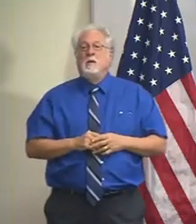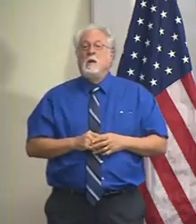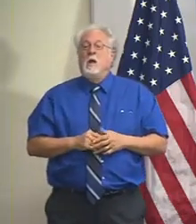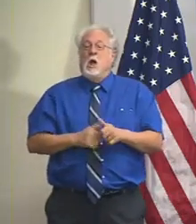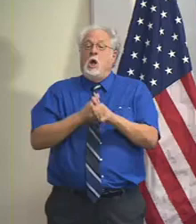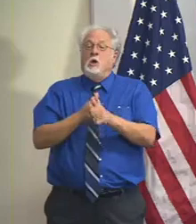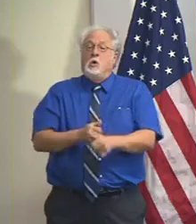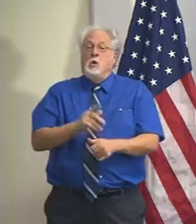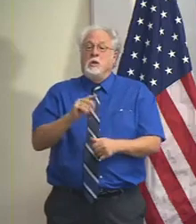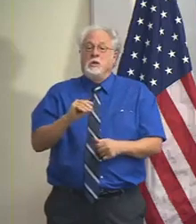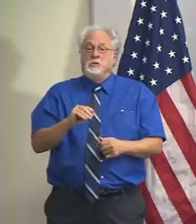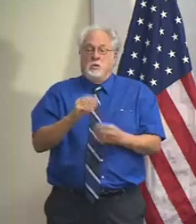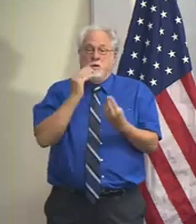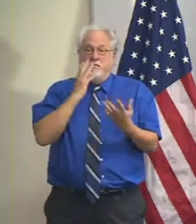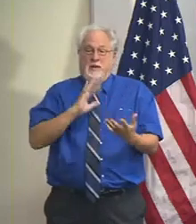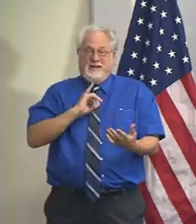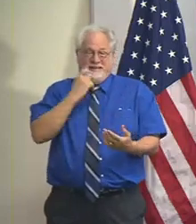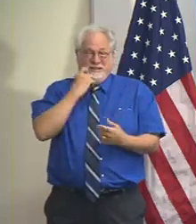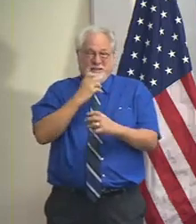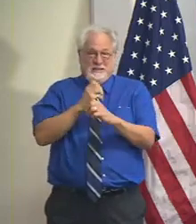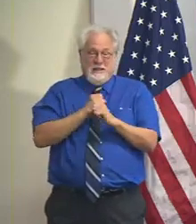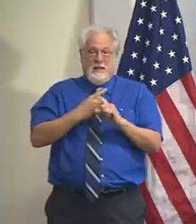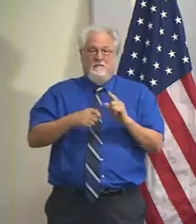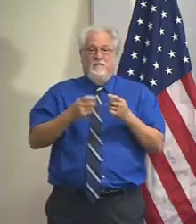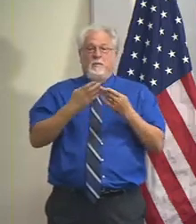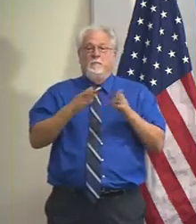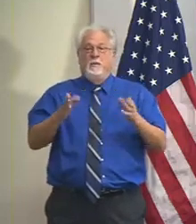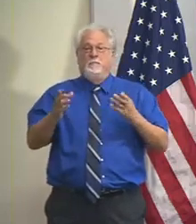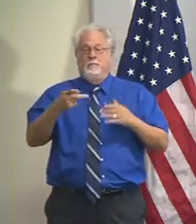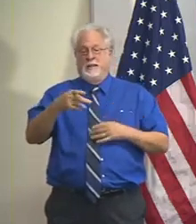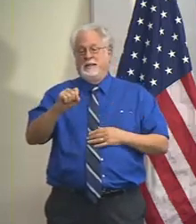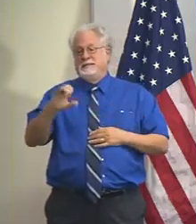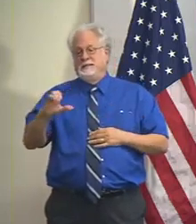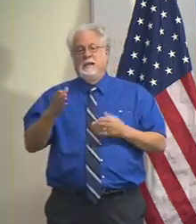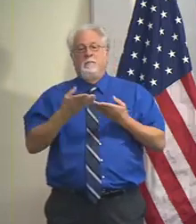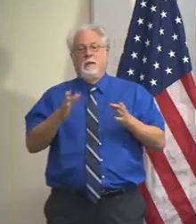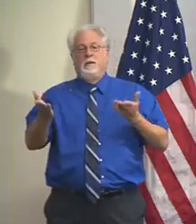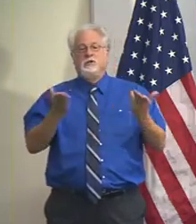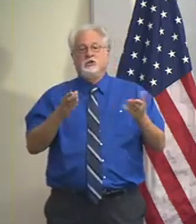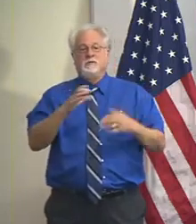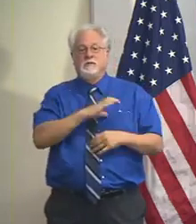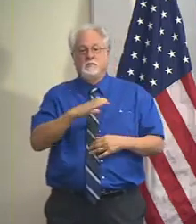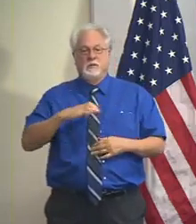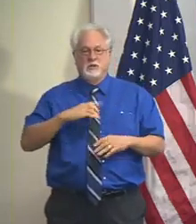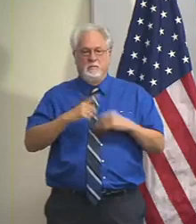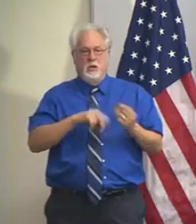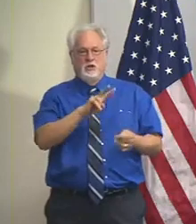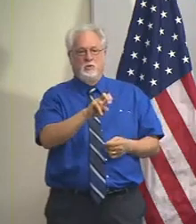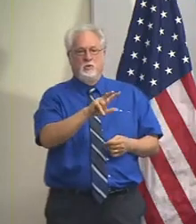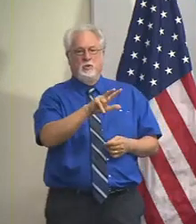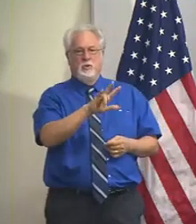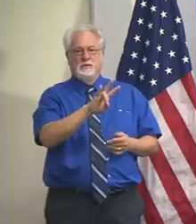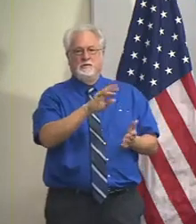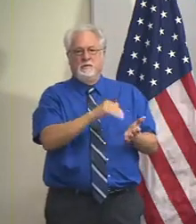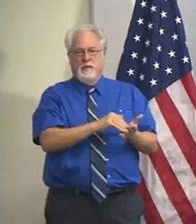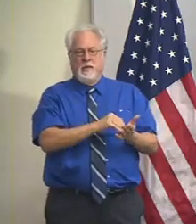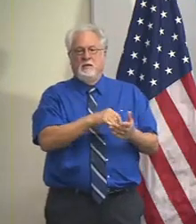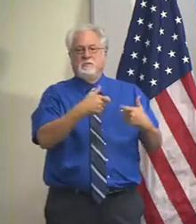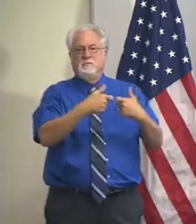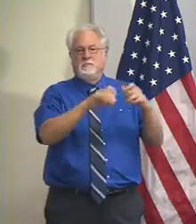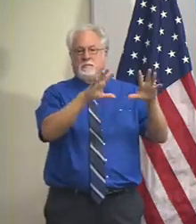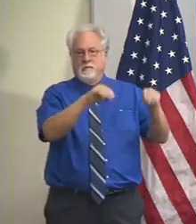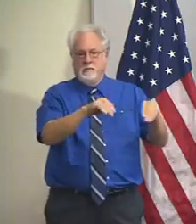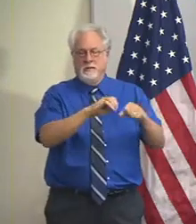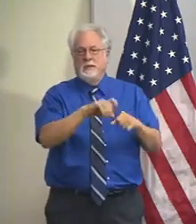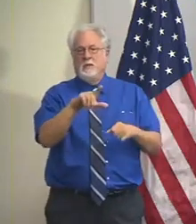According to the information I just received from the Public Service Commission, there's still about 237,000 power outages